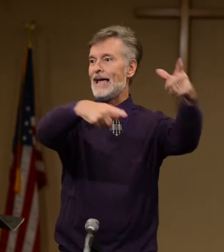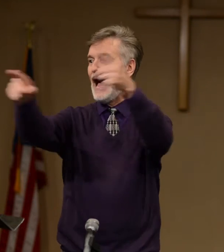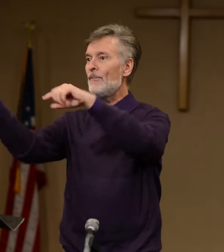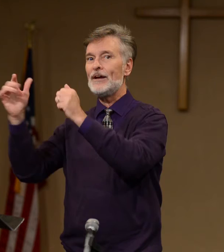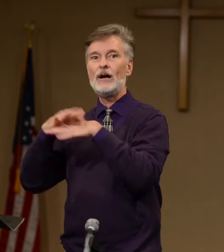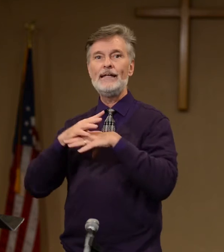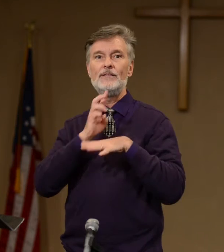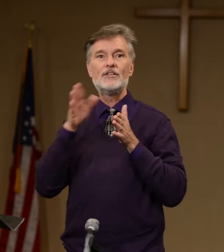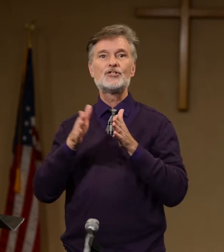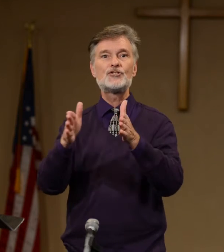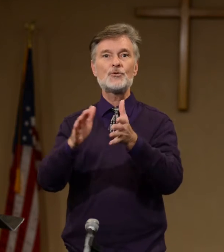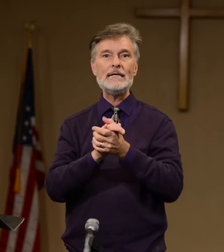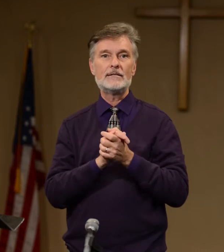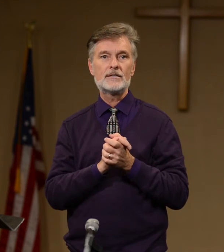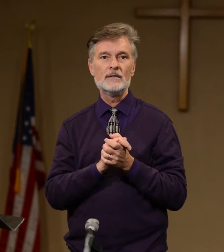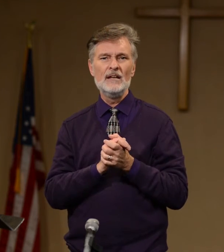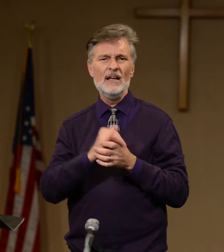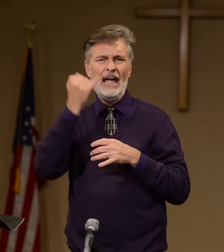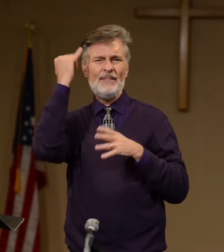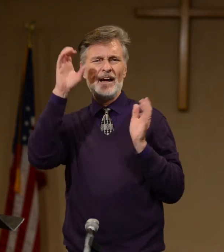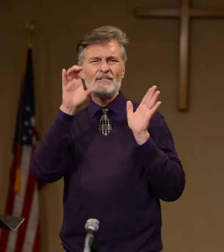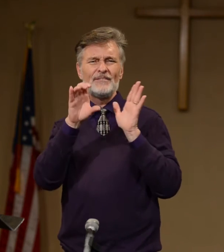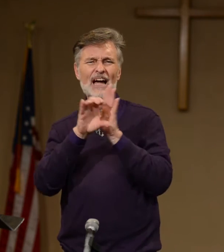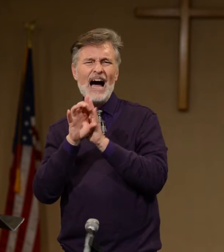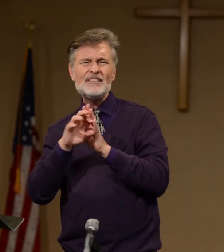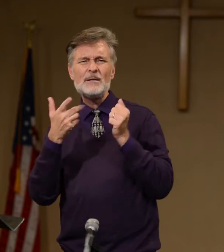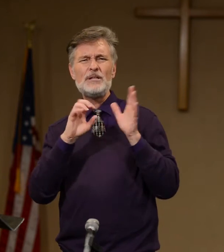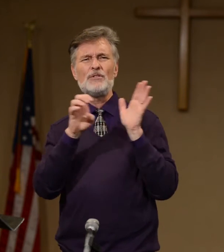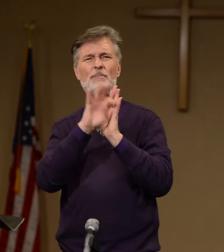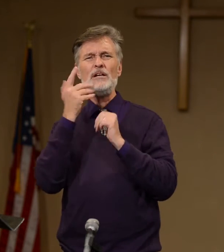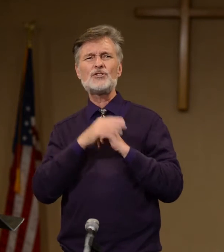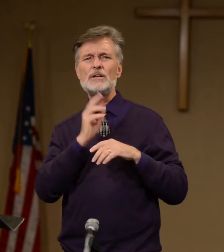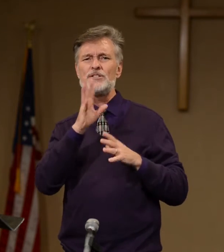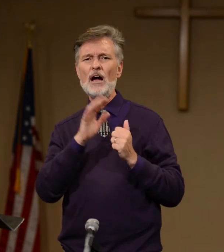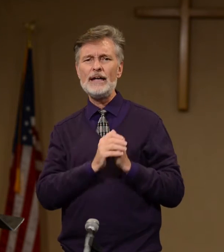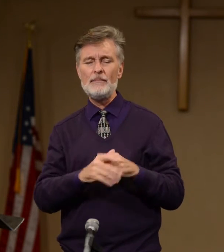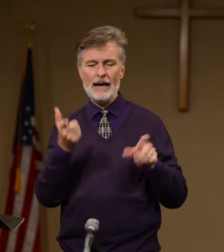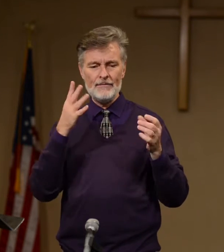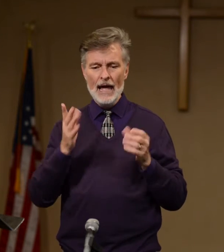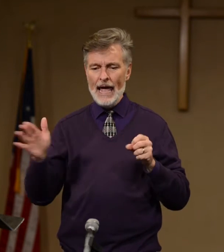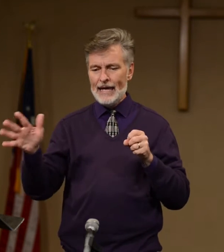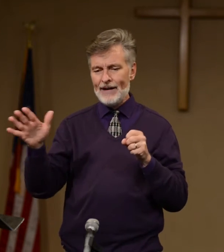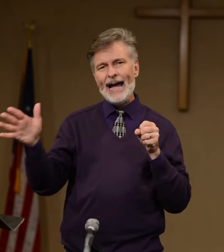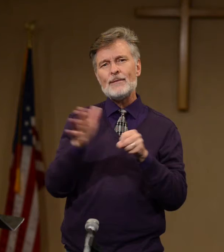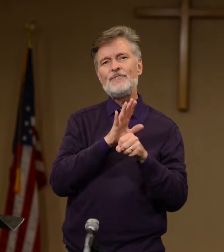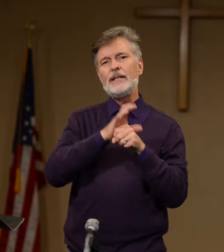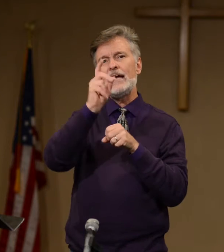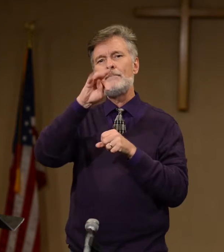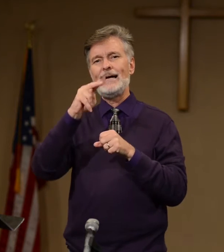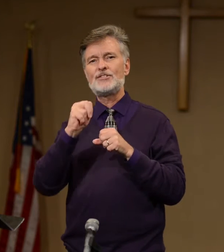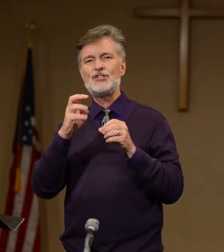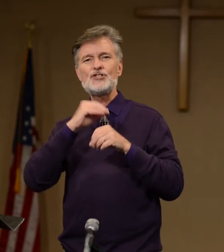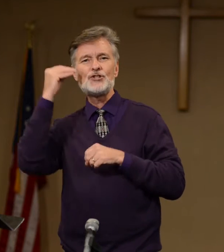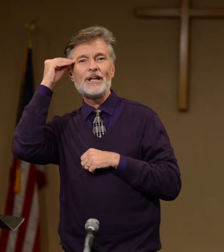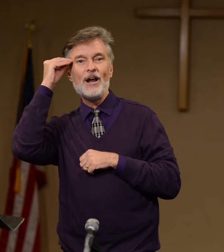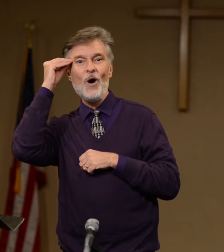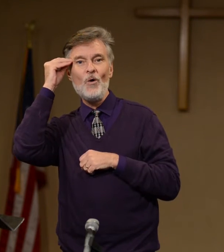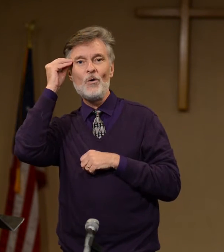out there in the streets. And the concept here, the picture he's talking about, if I am filling up my cistern at home,